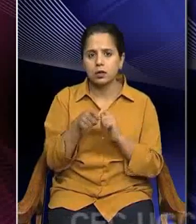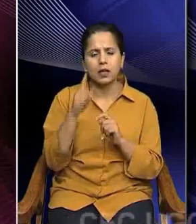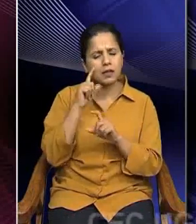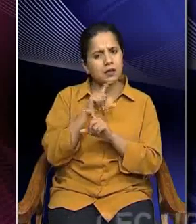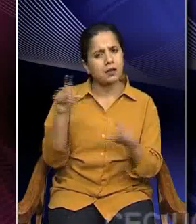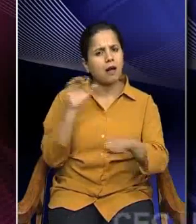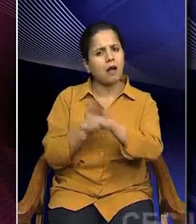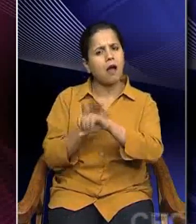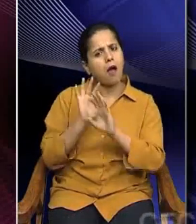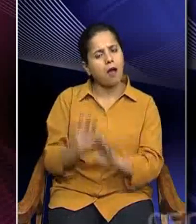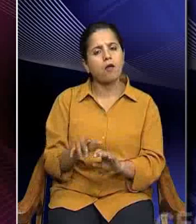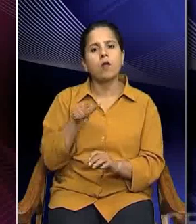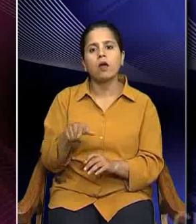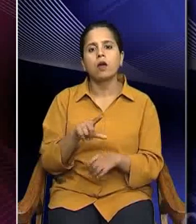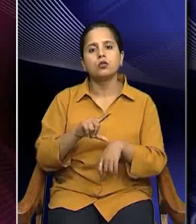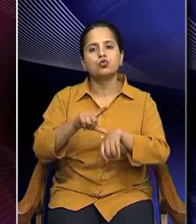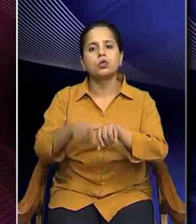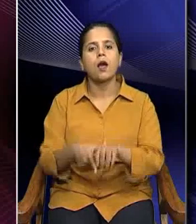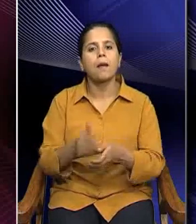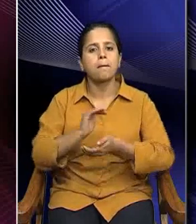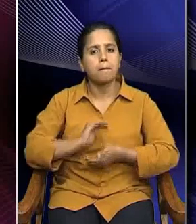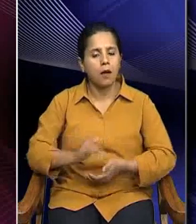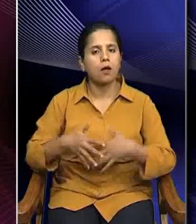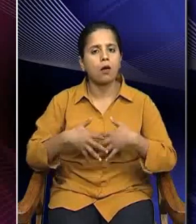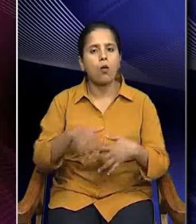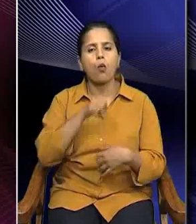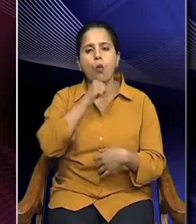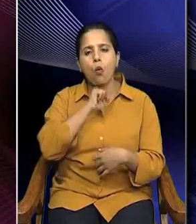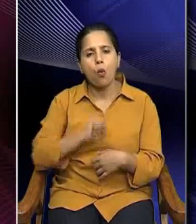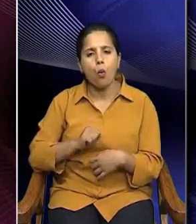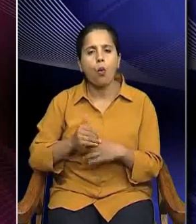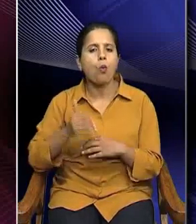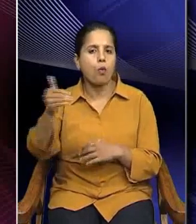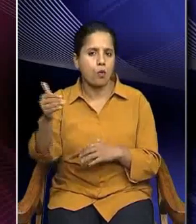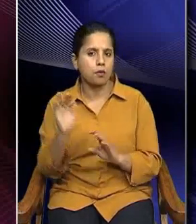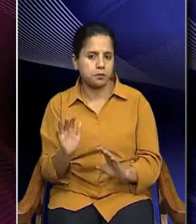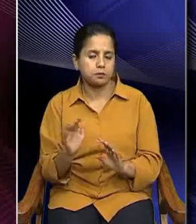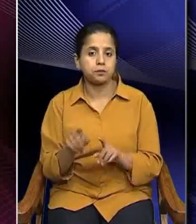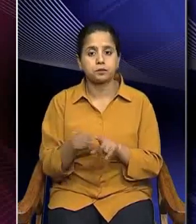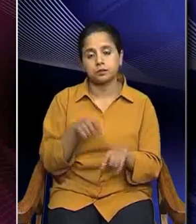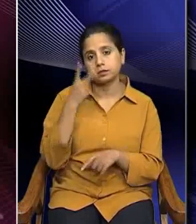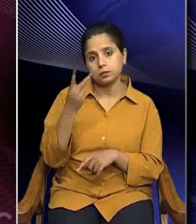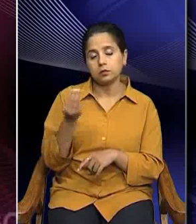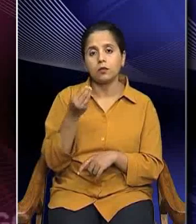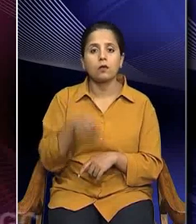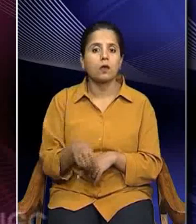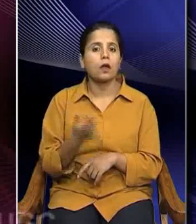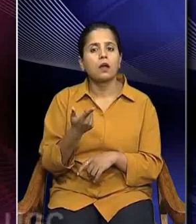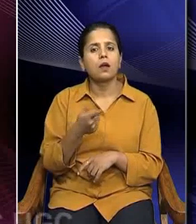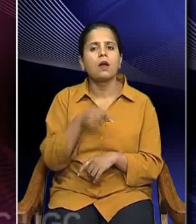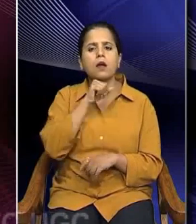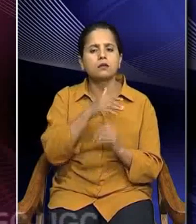a delay in the childbearing at the older ages, at least beyond the age of teens, and